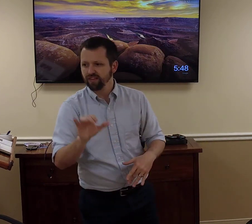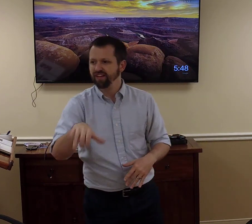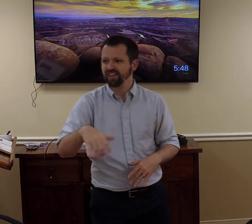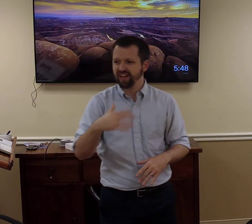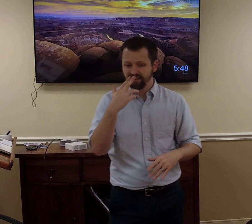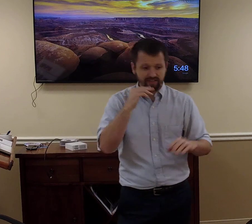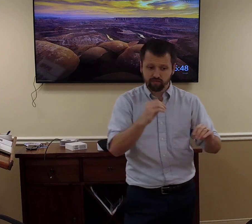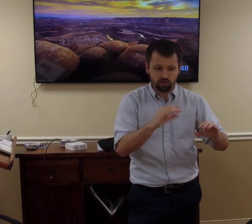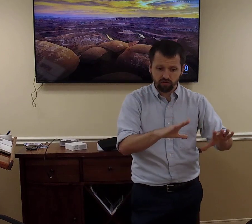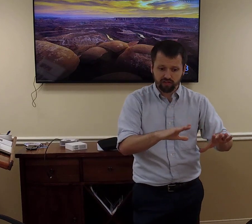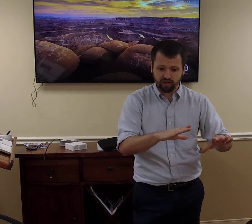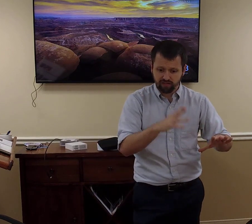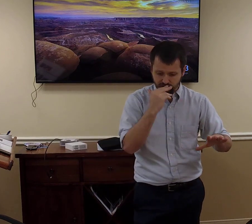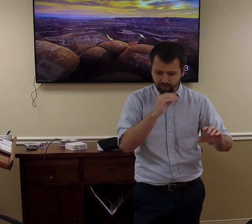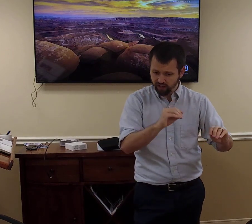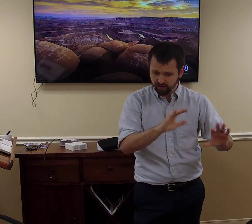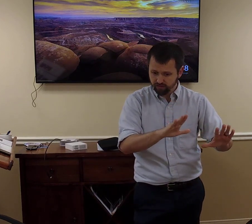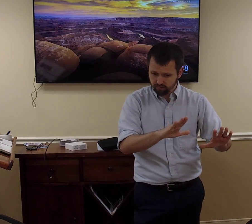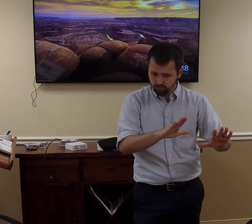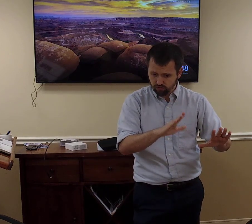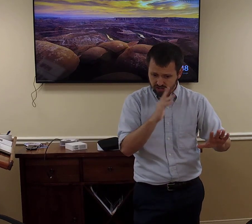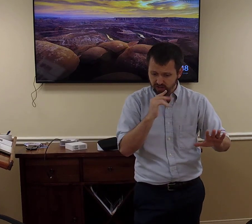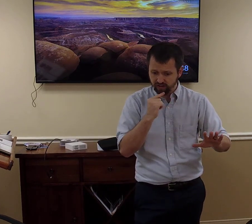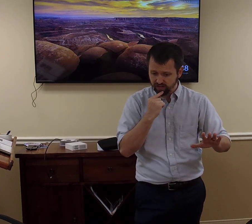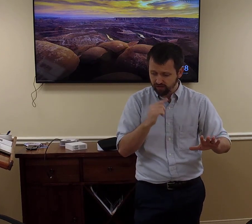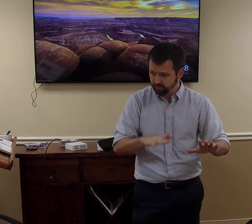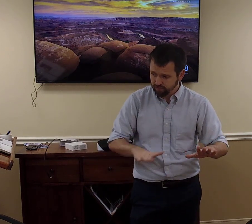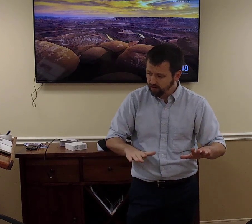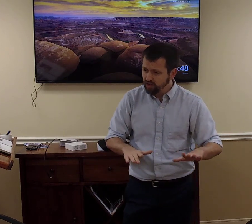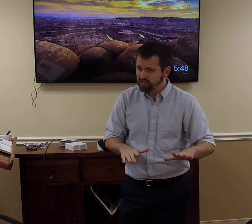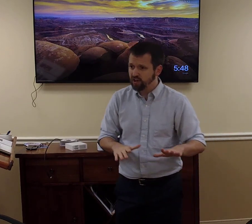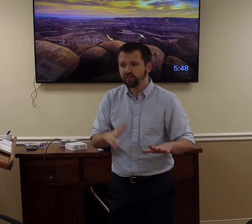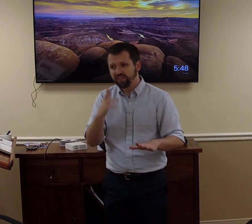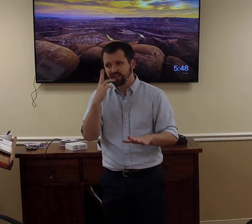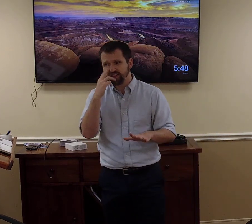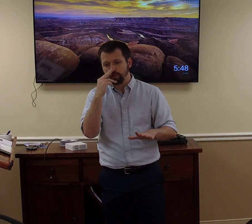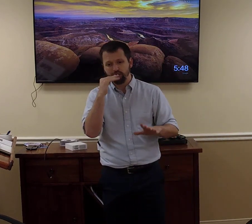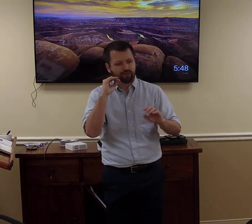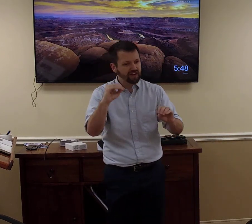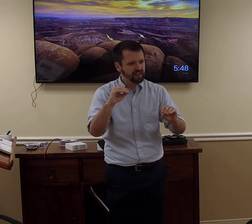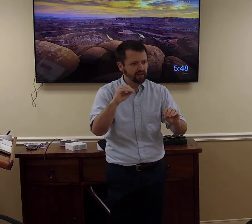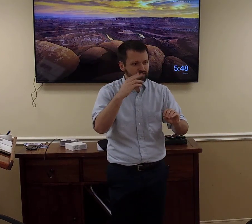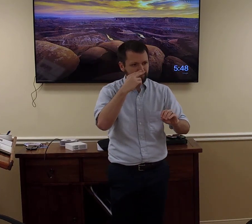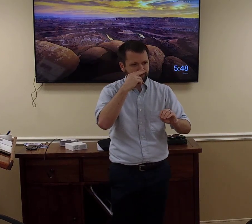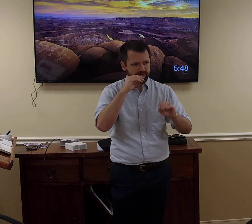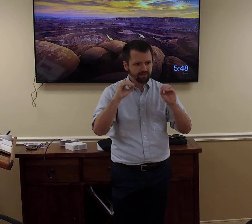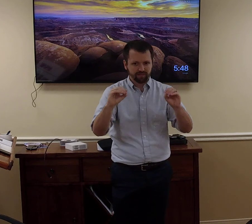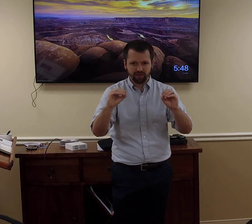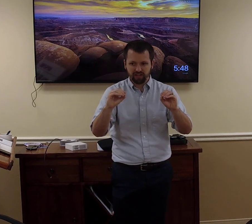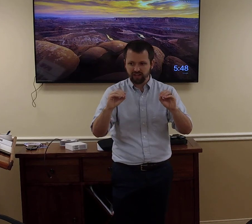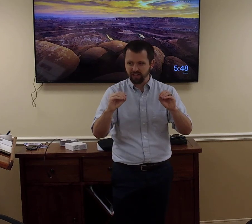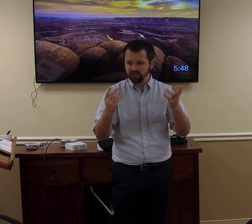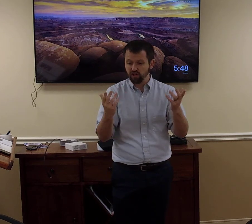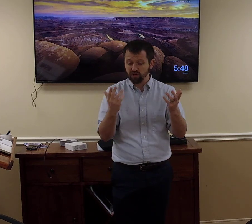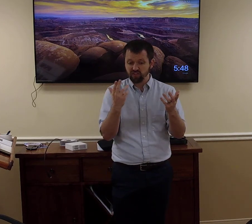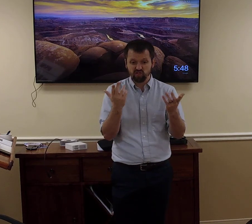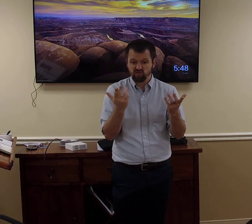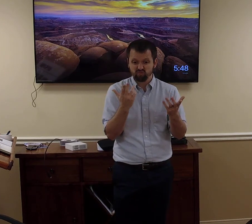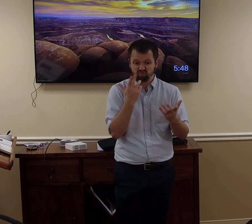like that. It's, serious, not funny. Serious here. So that's an example of funny none. Funny none. It's